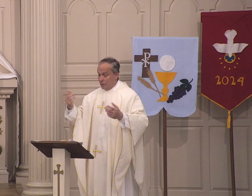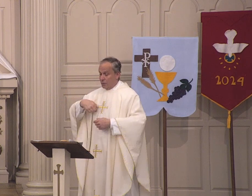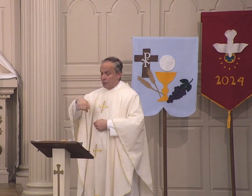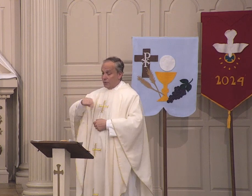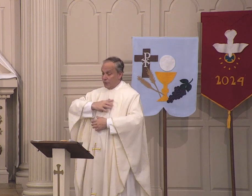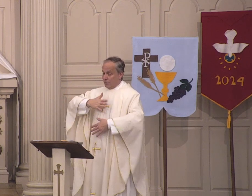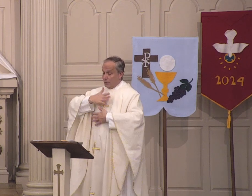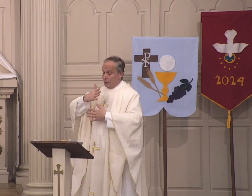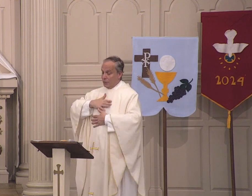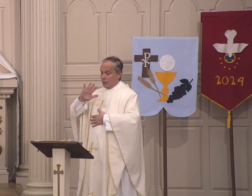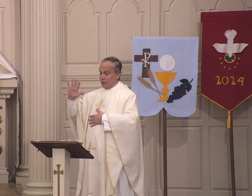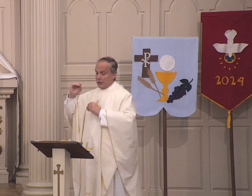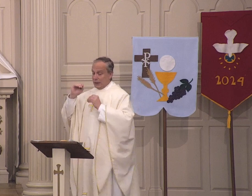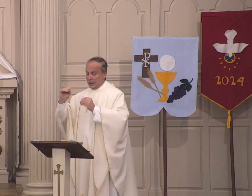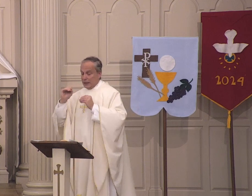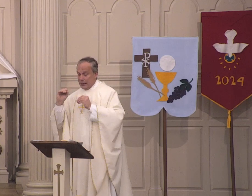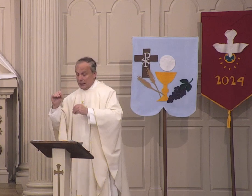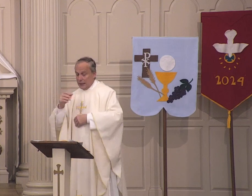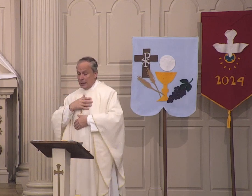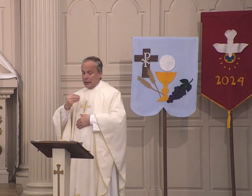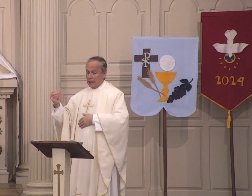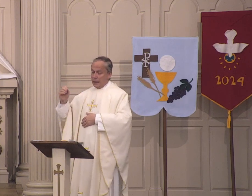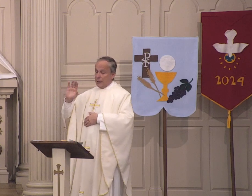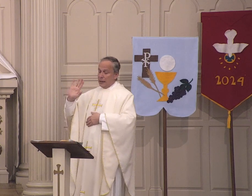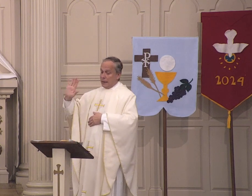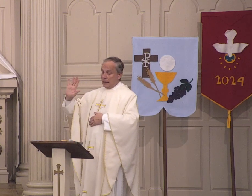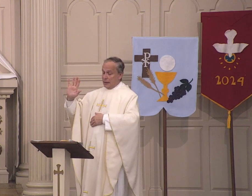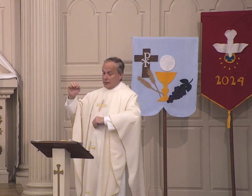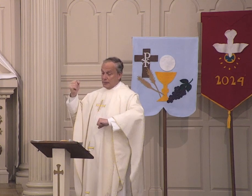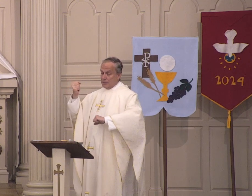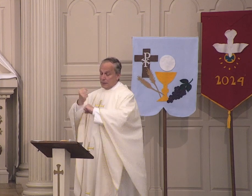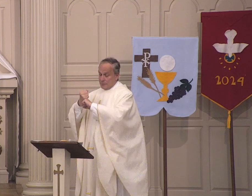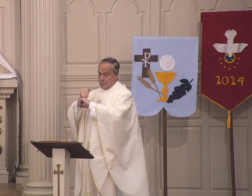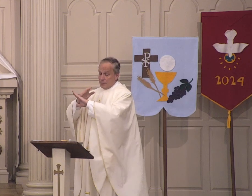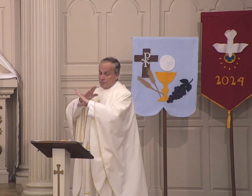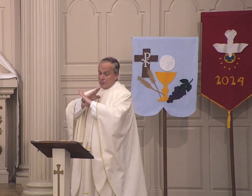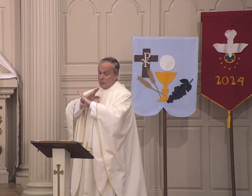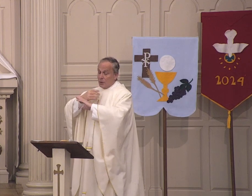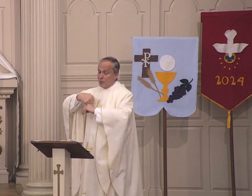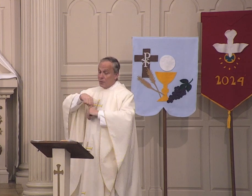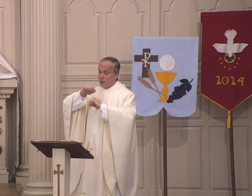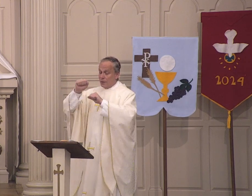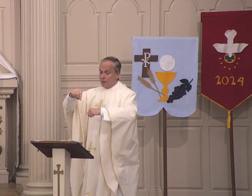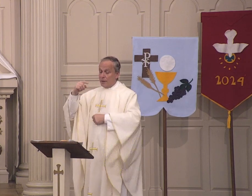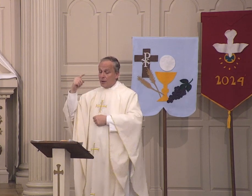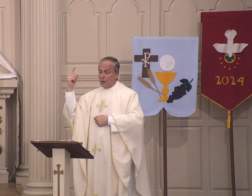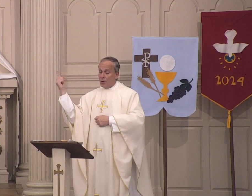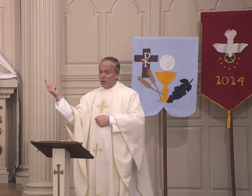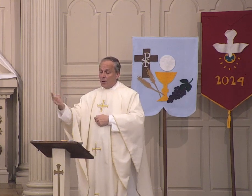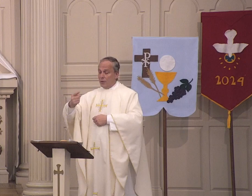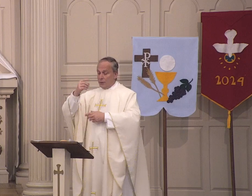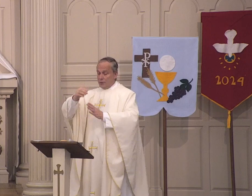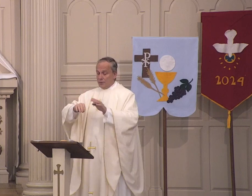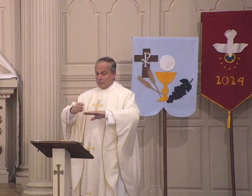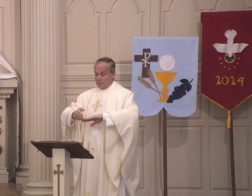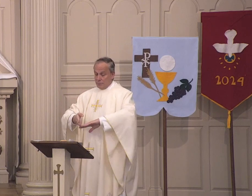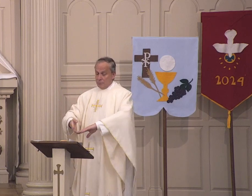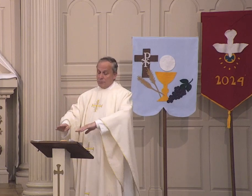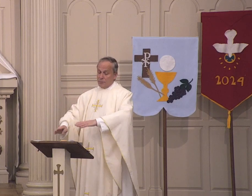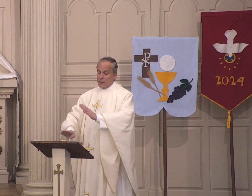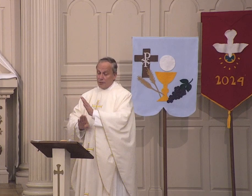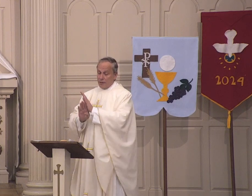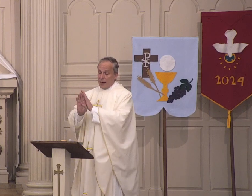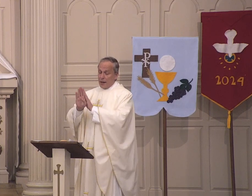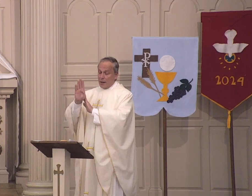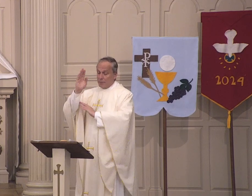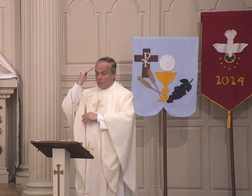mercifully grant that, rejoicing in his teaching and his protection, we may